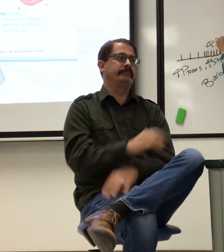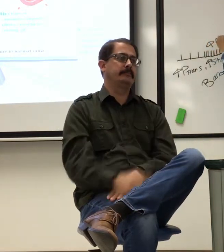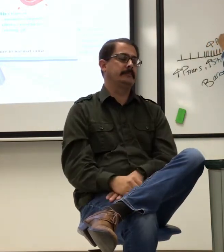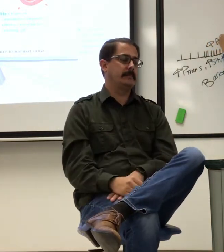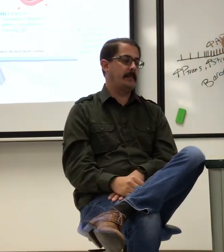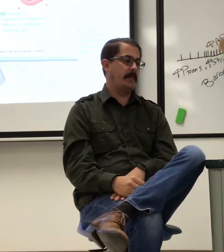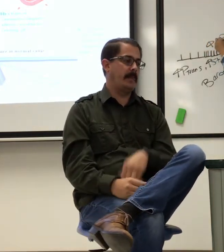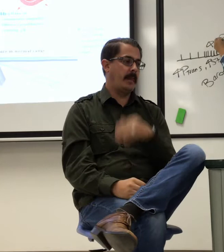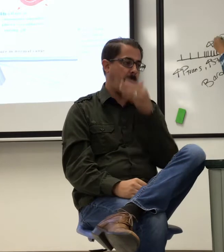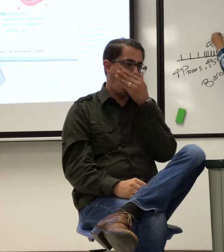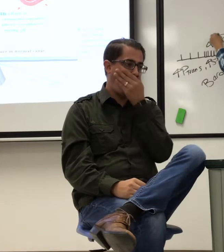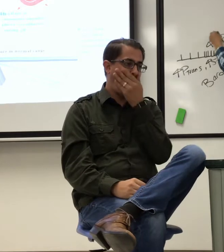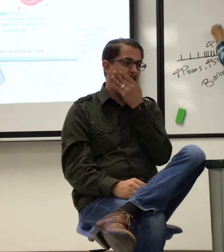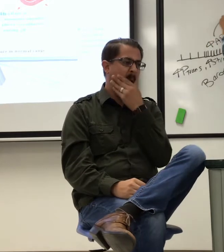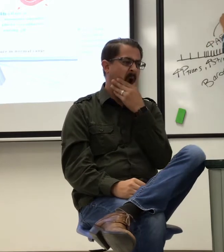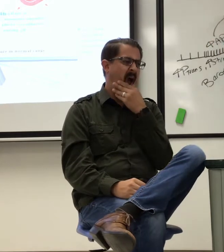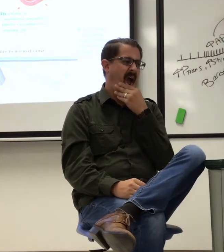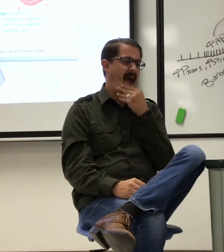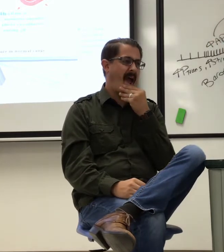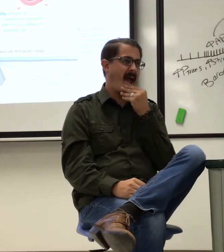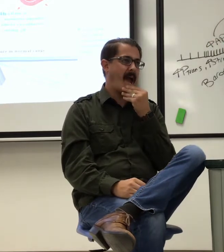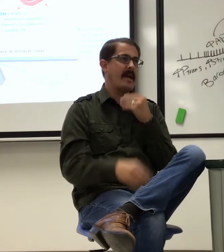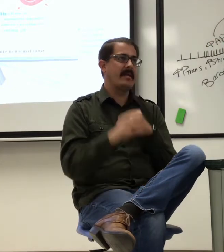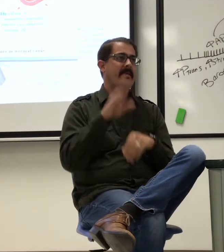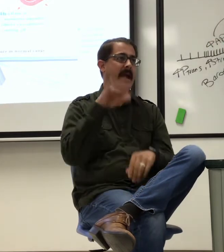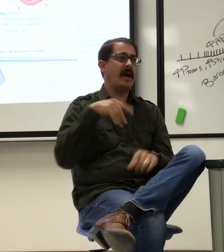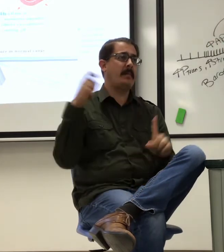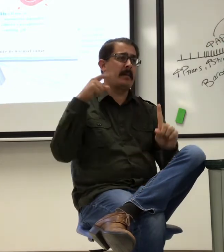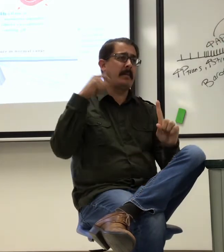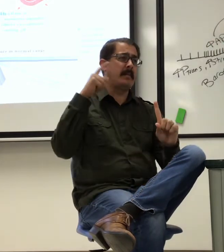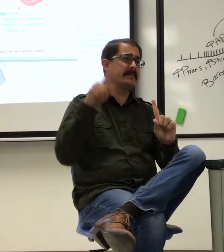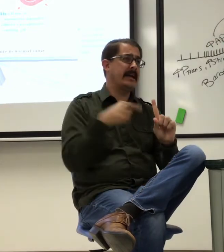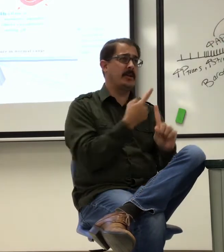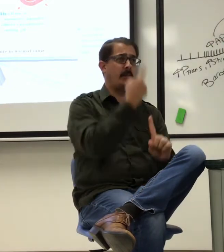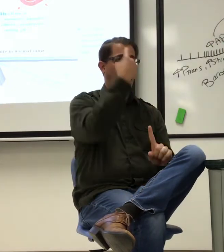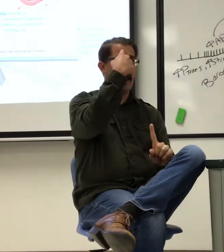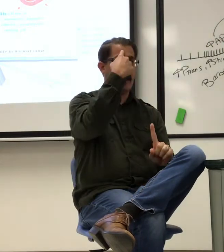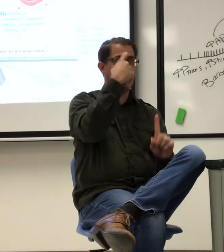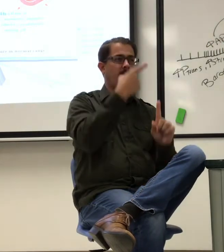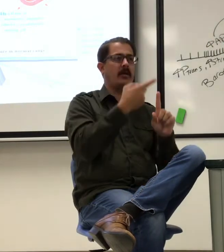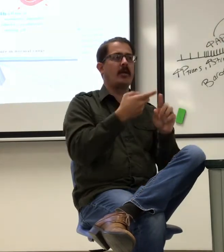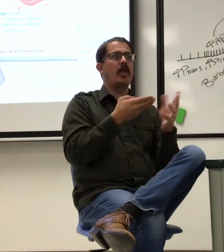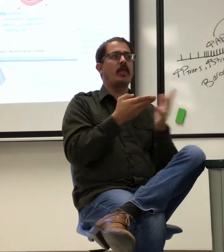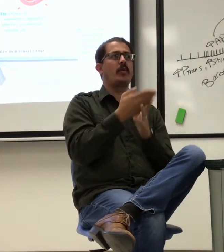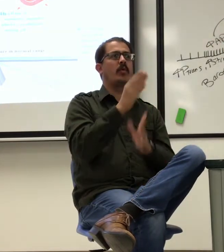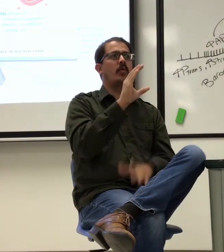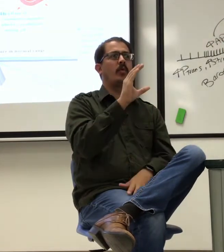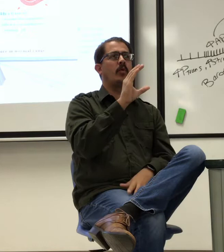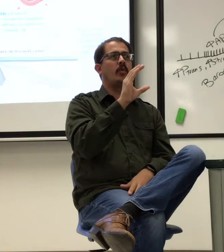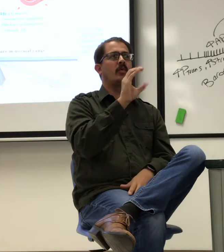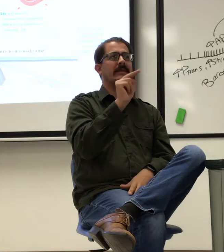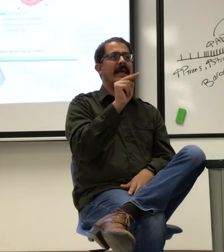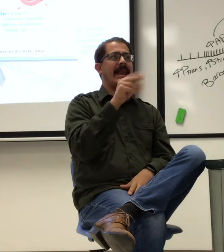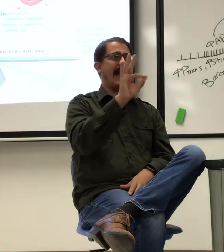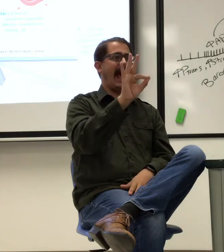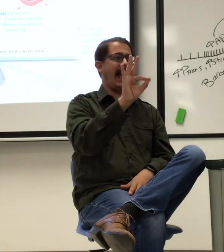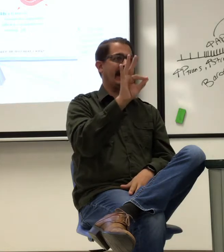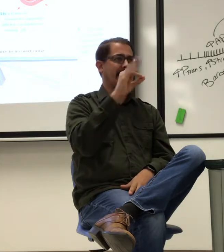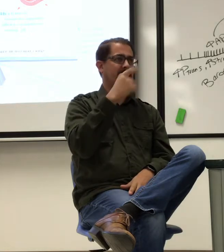I'll just say increased APs, you send that to the brain via a branch of cranial nerve 9, glossopharyngeal.